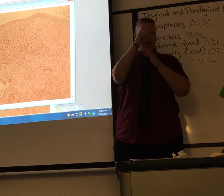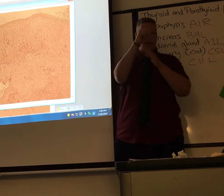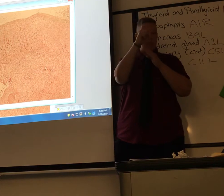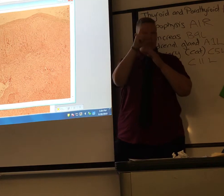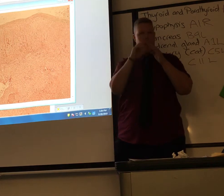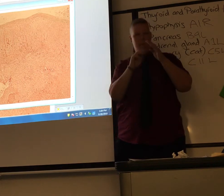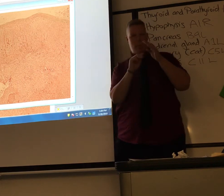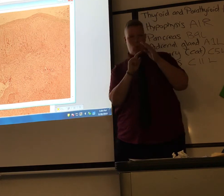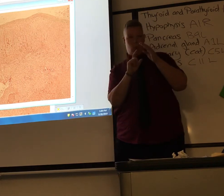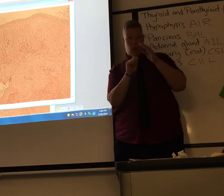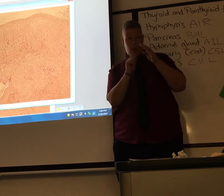And let me point to it.